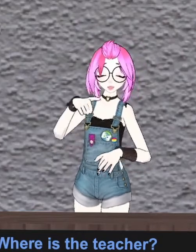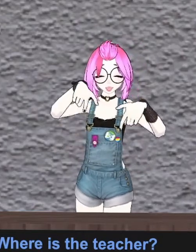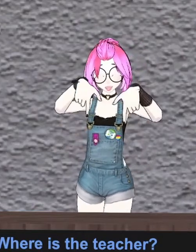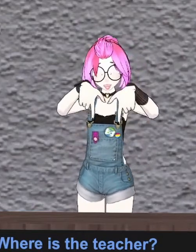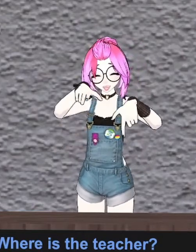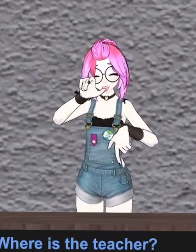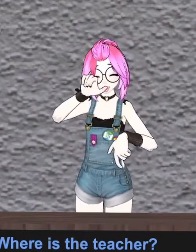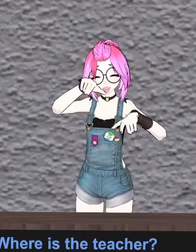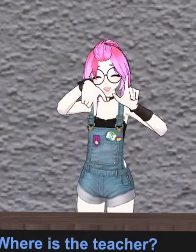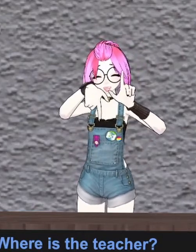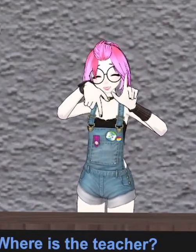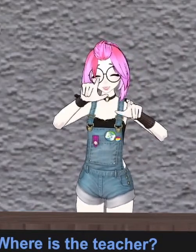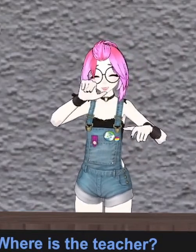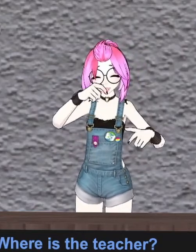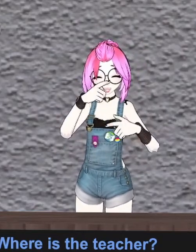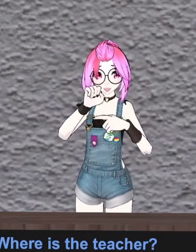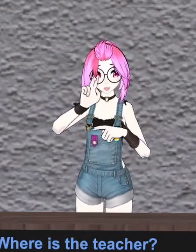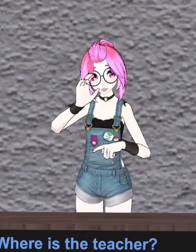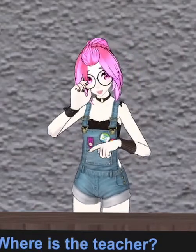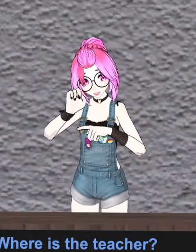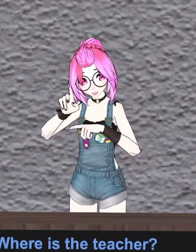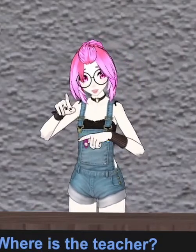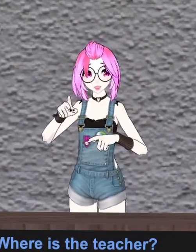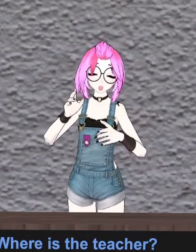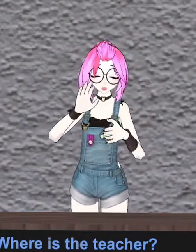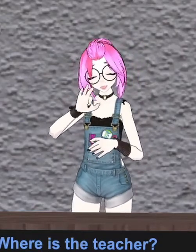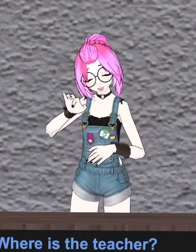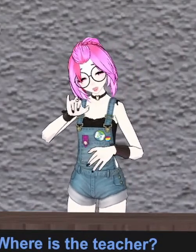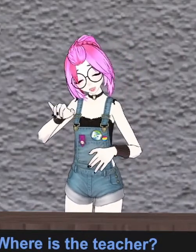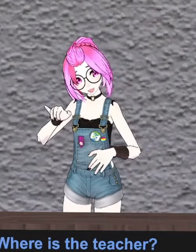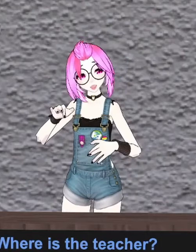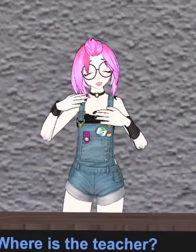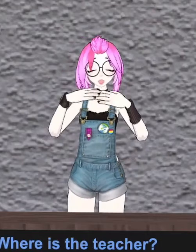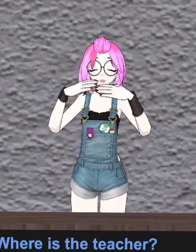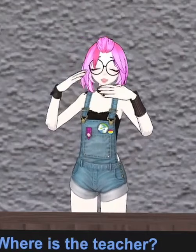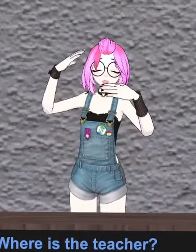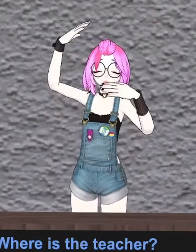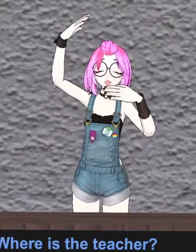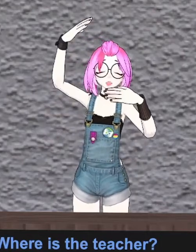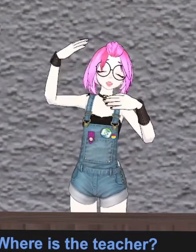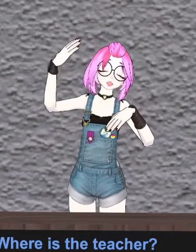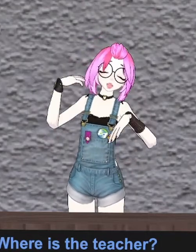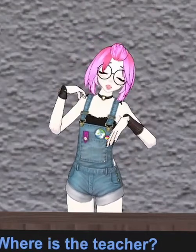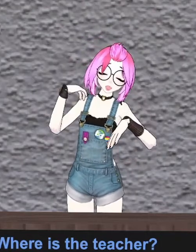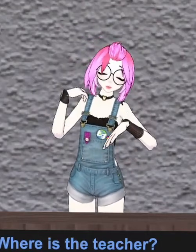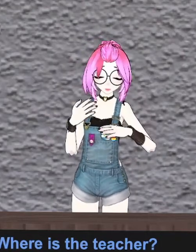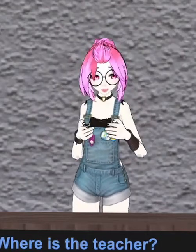see, the sign for like, manager and CEO. CEO you can finger spell, but if you're just talking about somebody higher up, you just